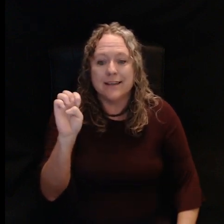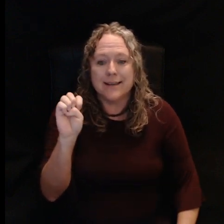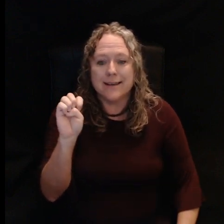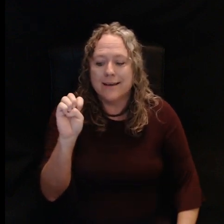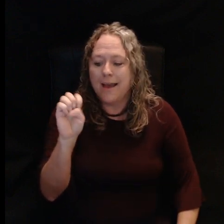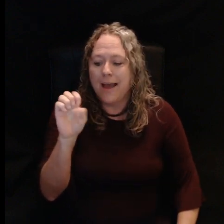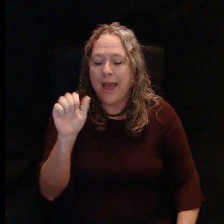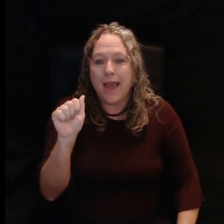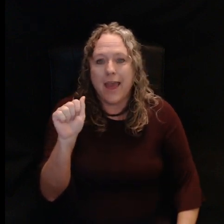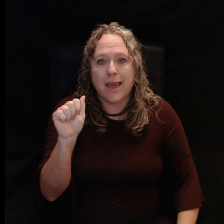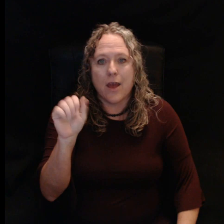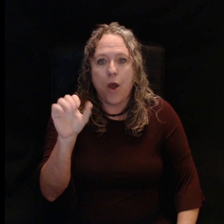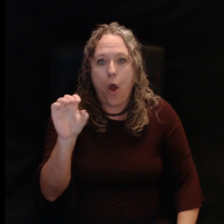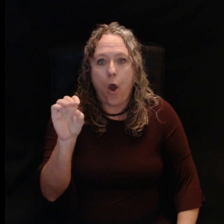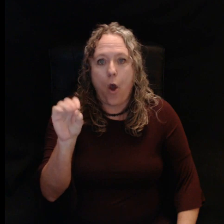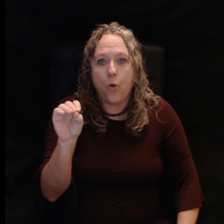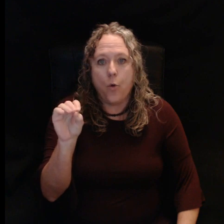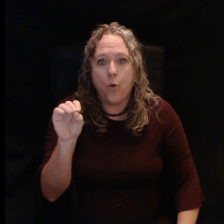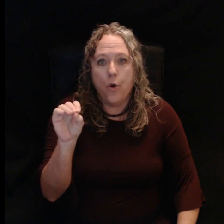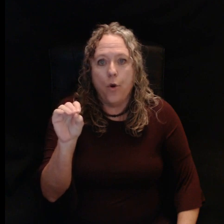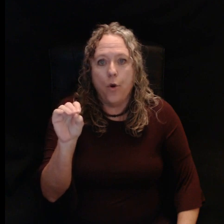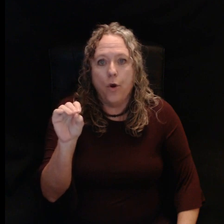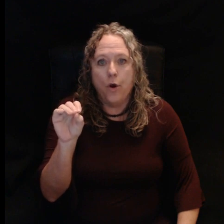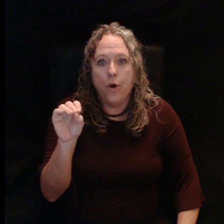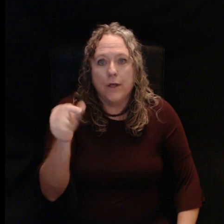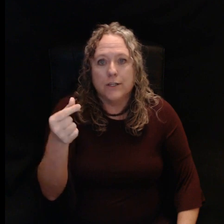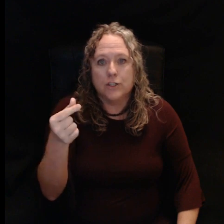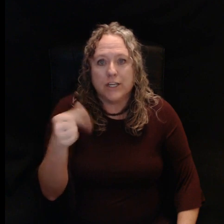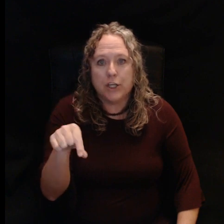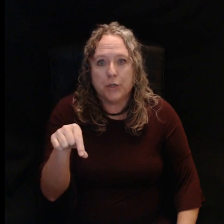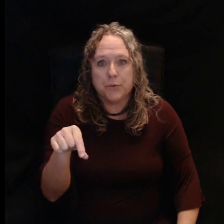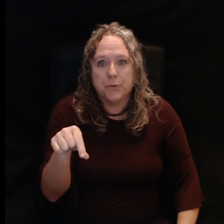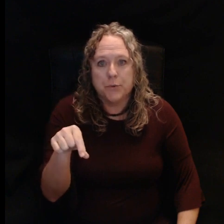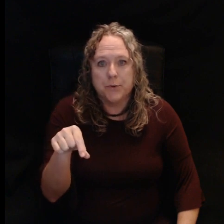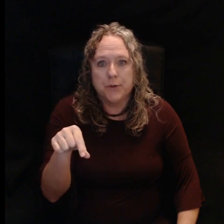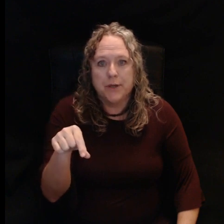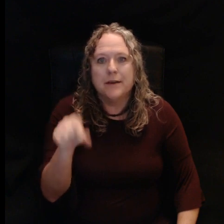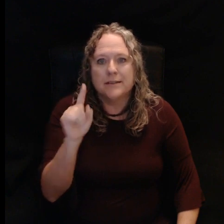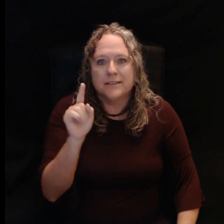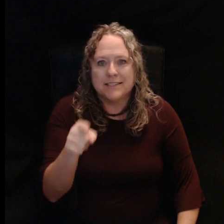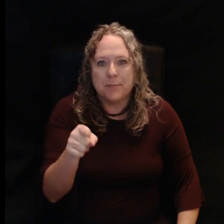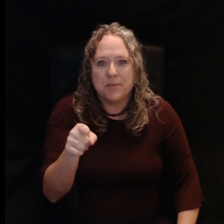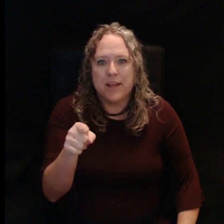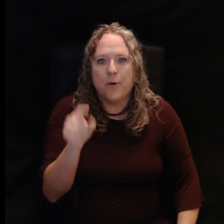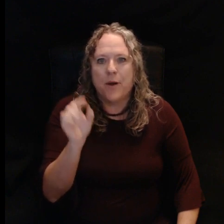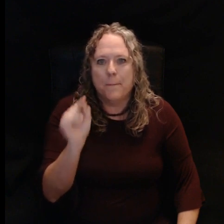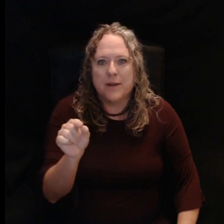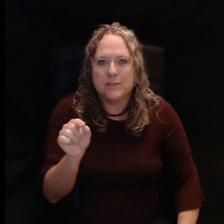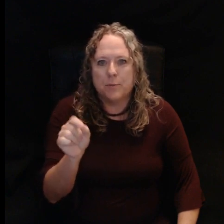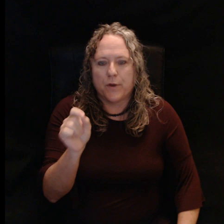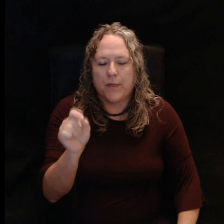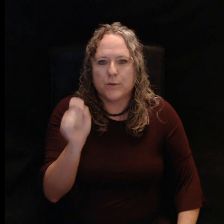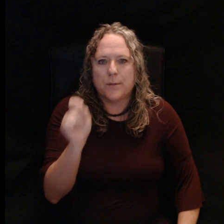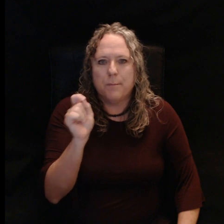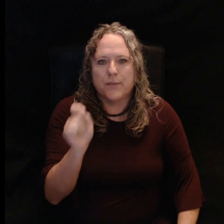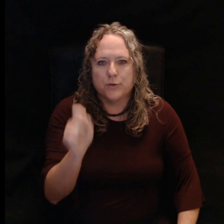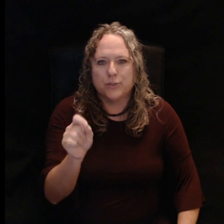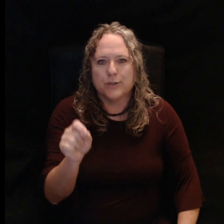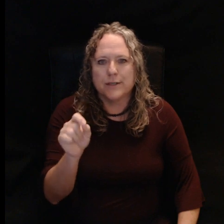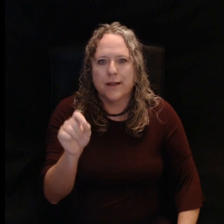E, A, O. G, Q. Stop the video. Muscle memory those. Make those yours.